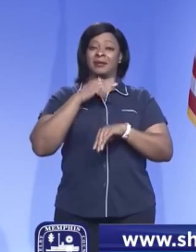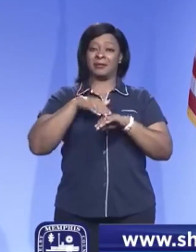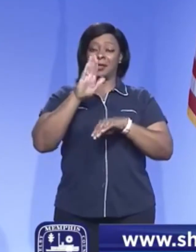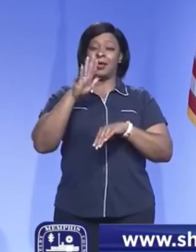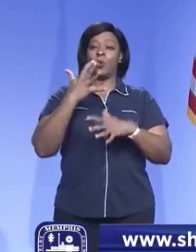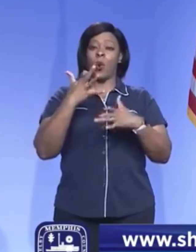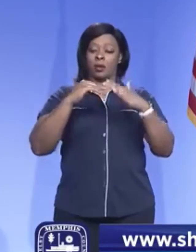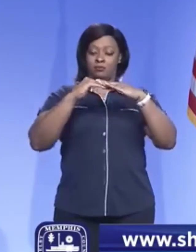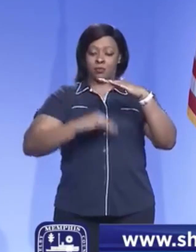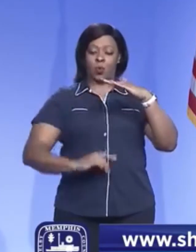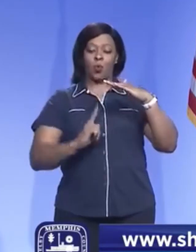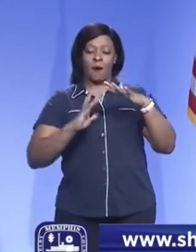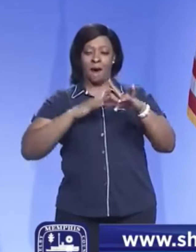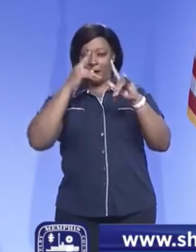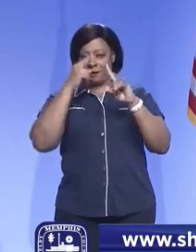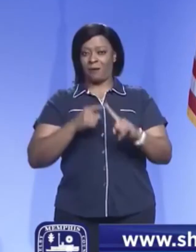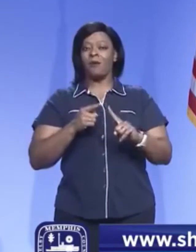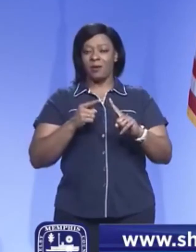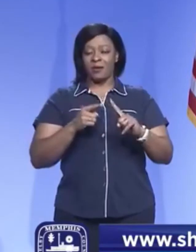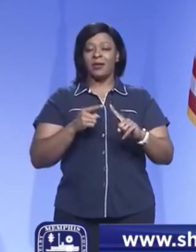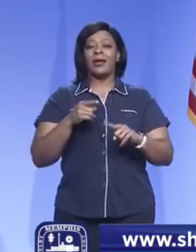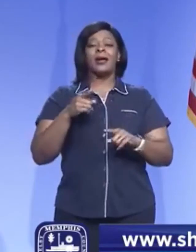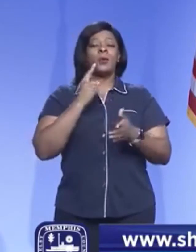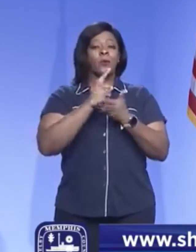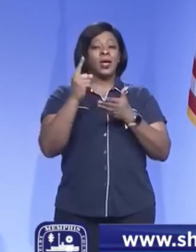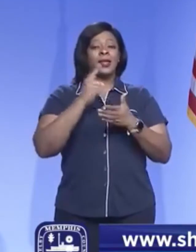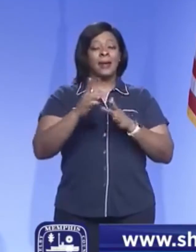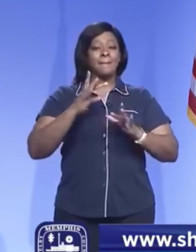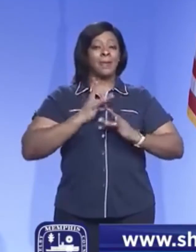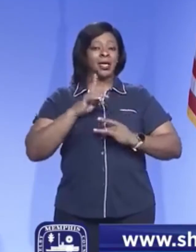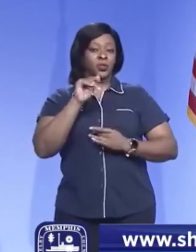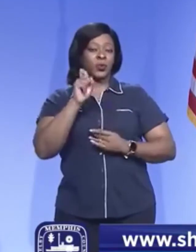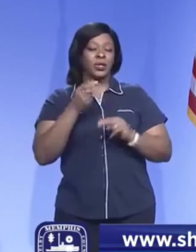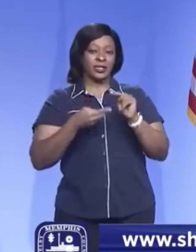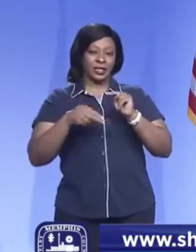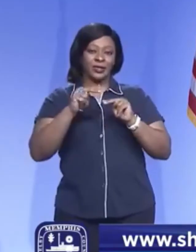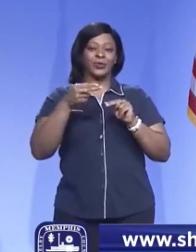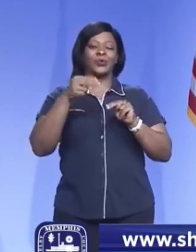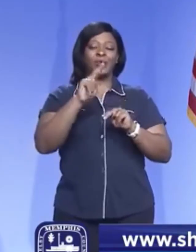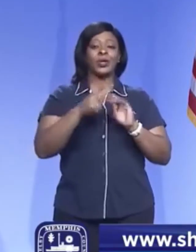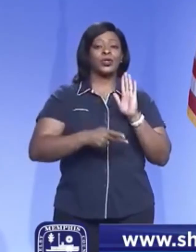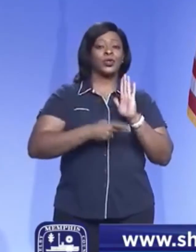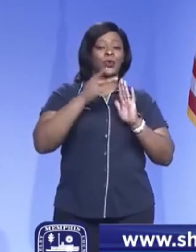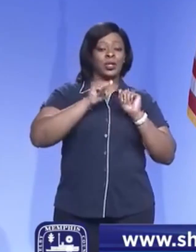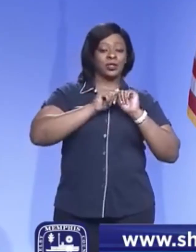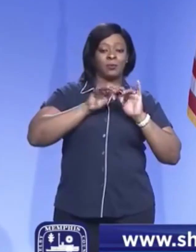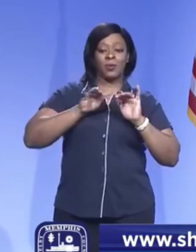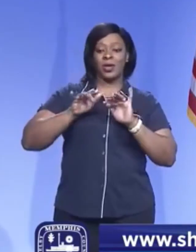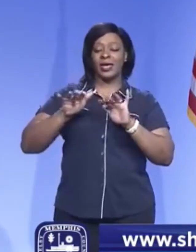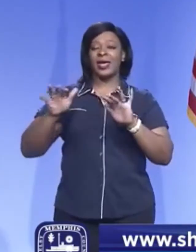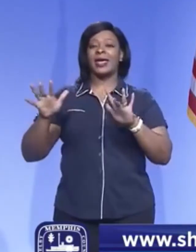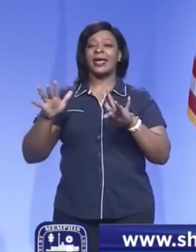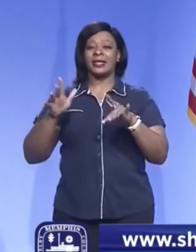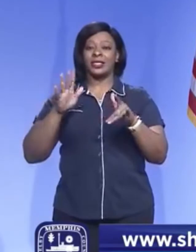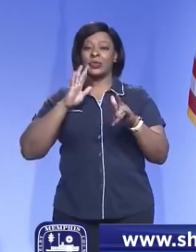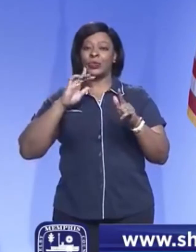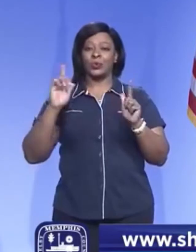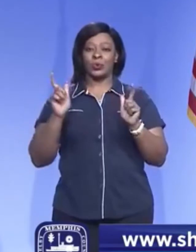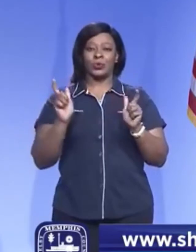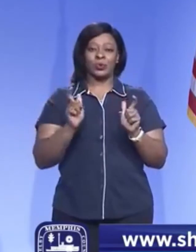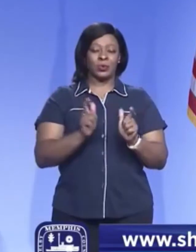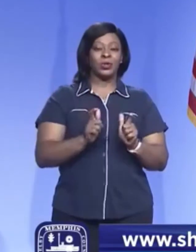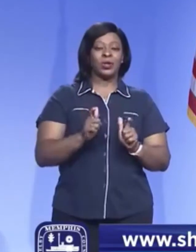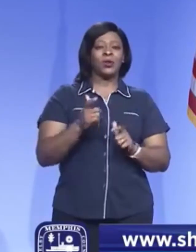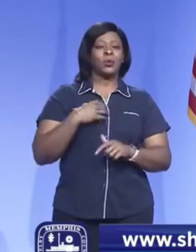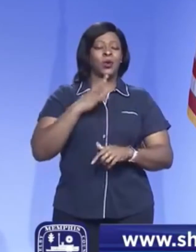goal. Our weekly test positivity rate is increasing and our duplication rate is shortening. And if you recall, we